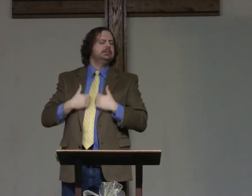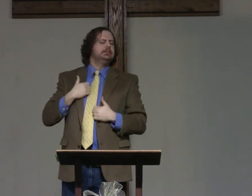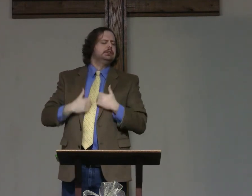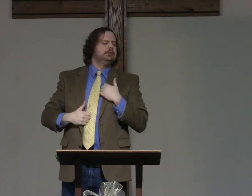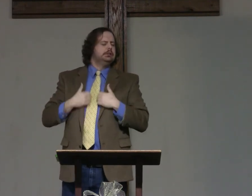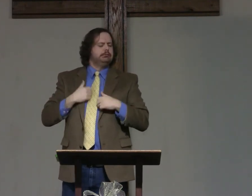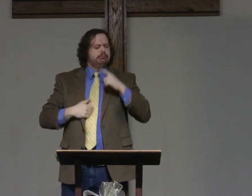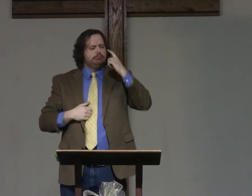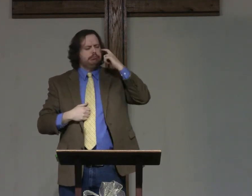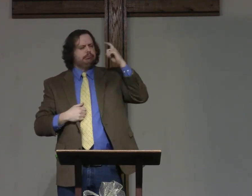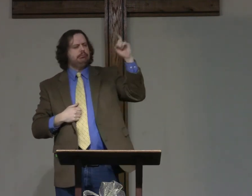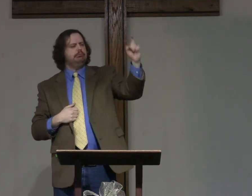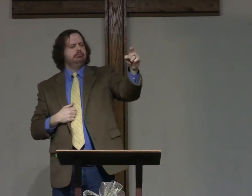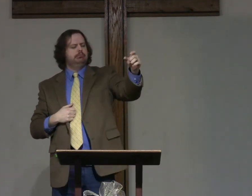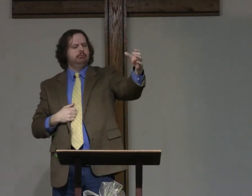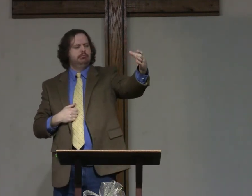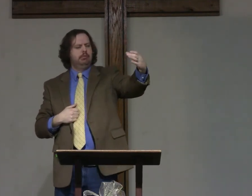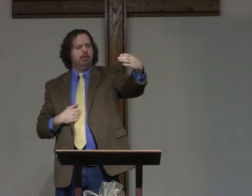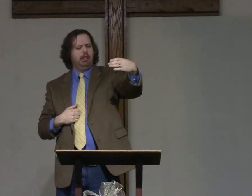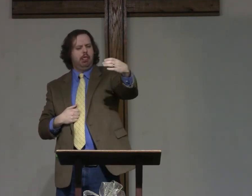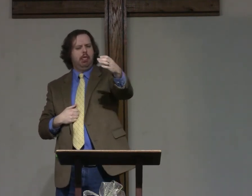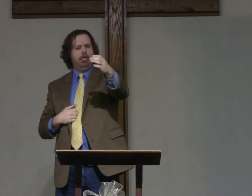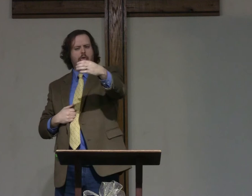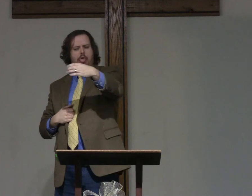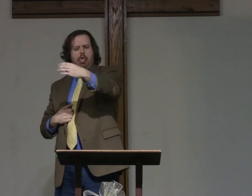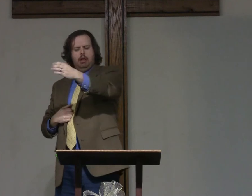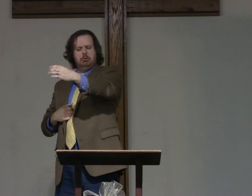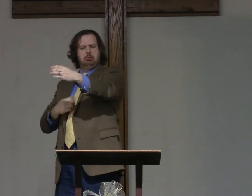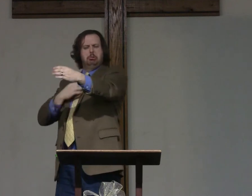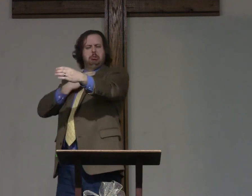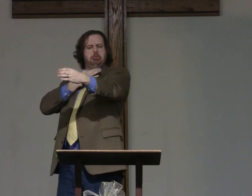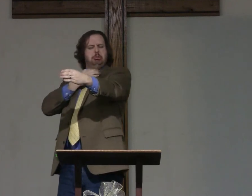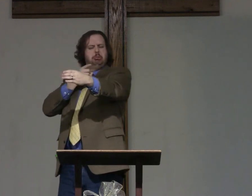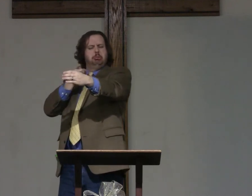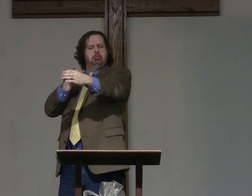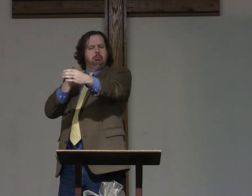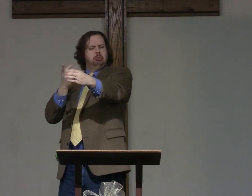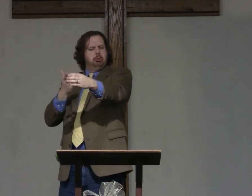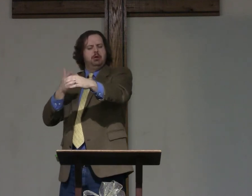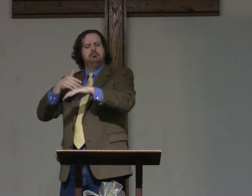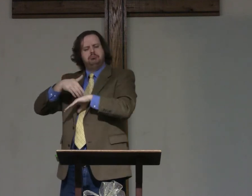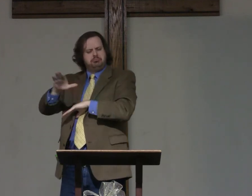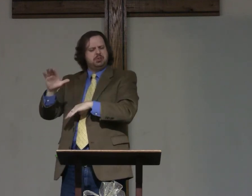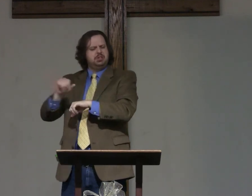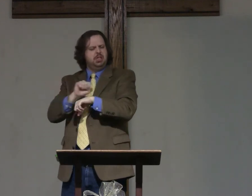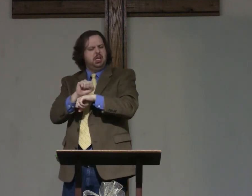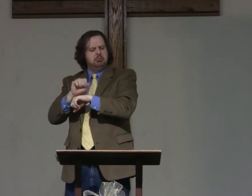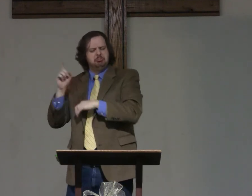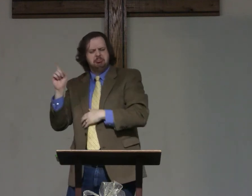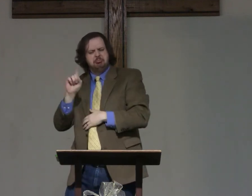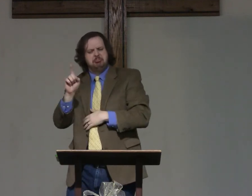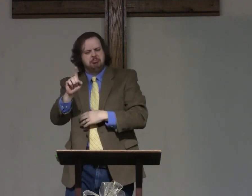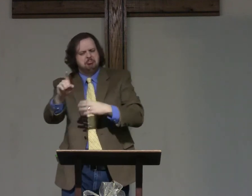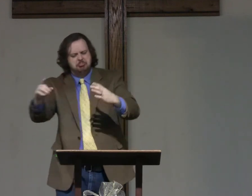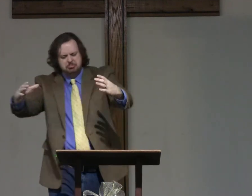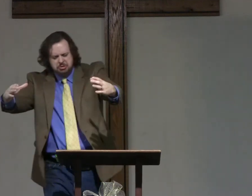went to the river to bathe. And she noticed this little basket. She sent a slave